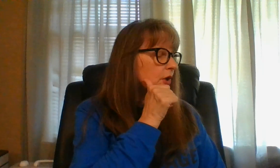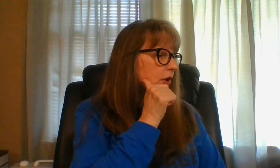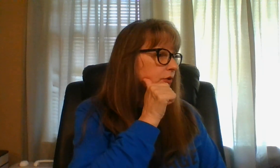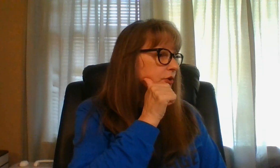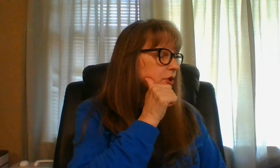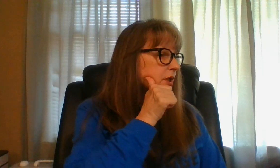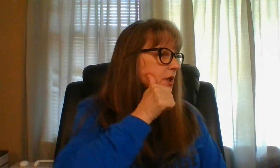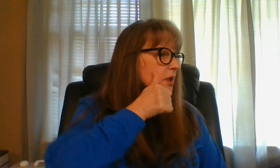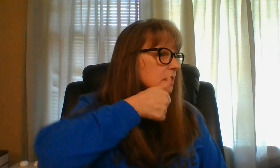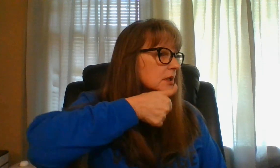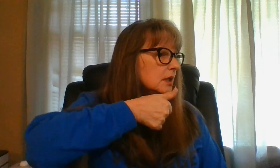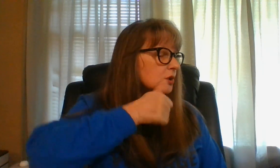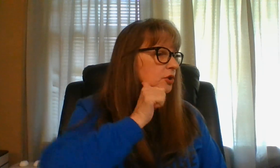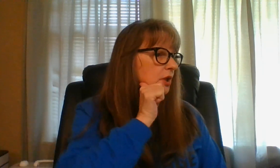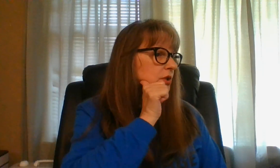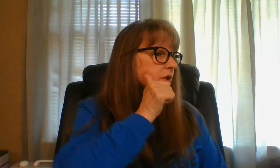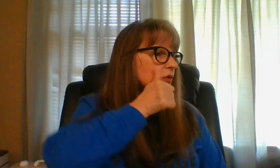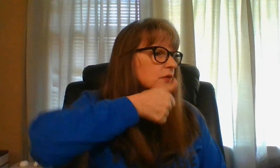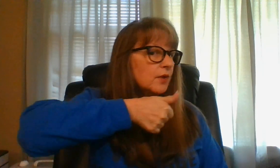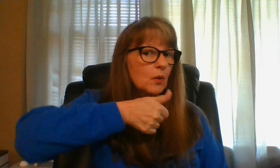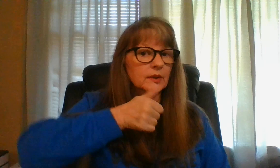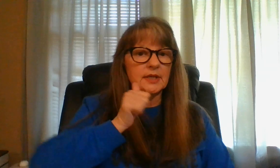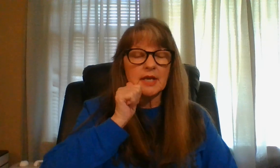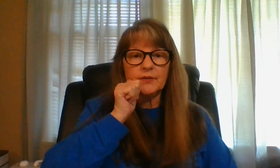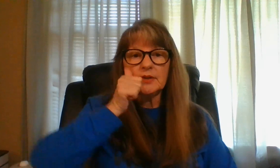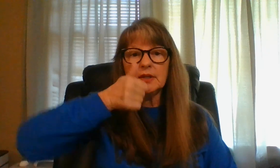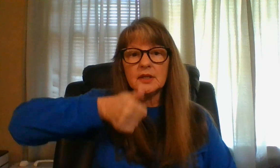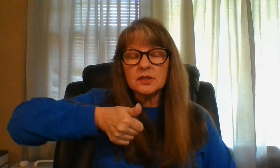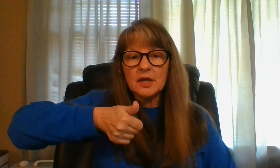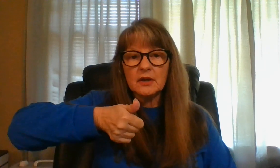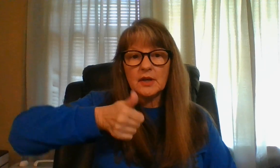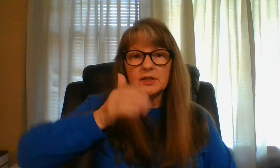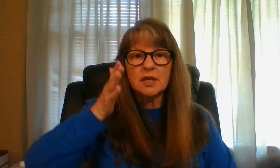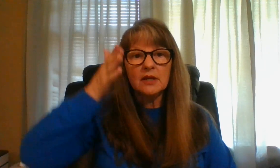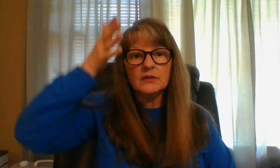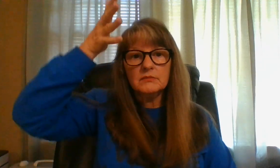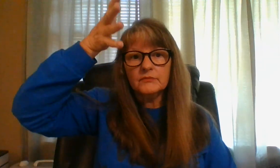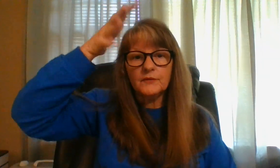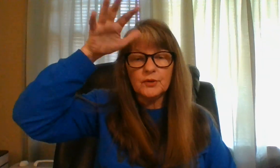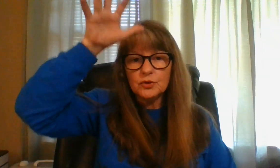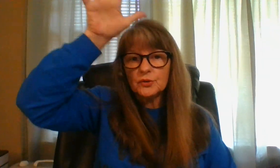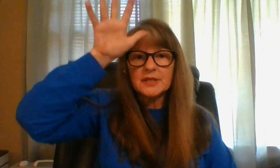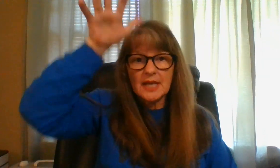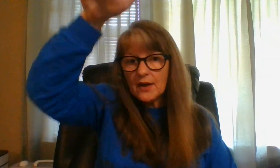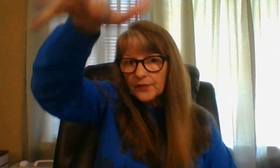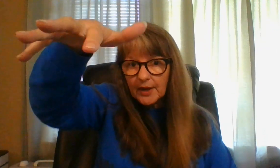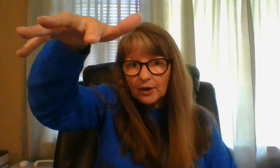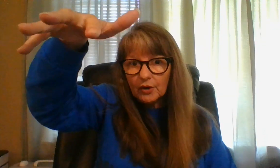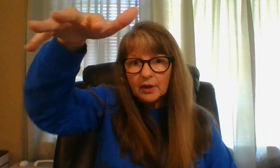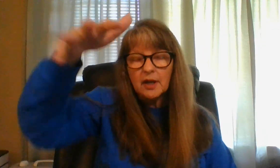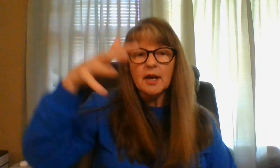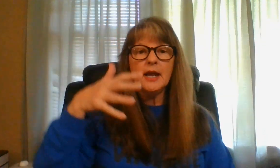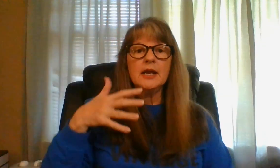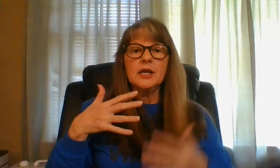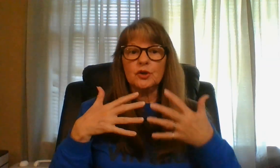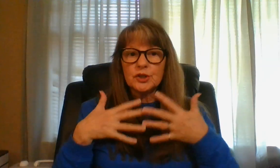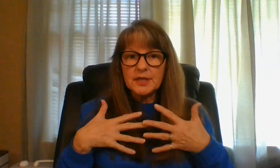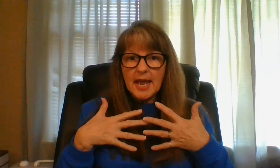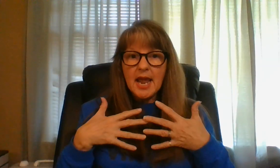on your cheek, it just goes forward because everything that's in the future is out there. Here's